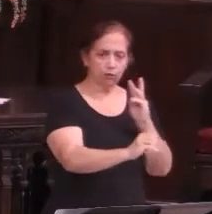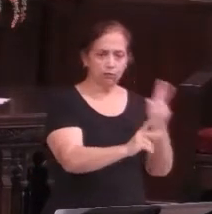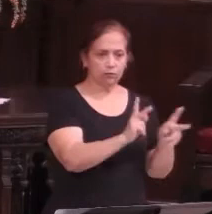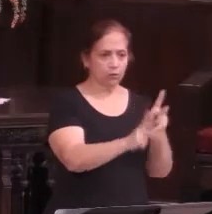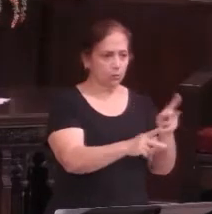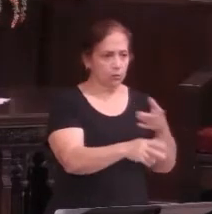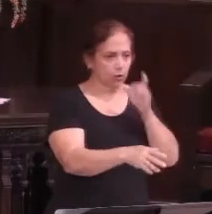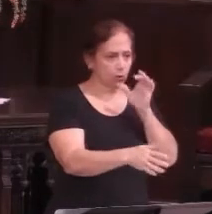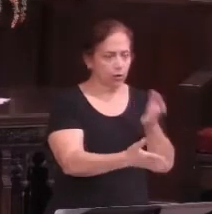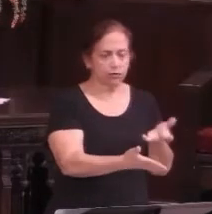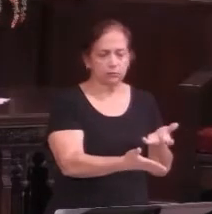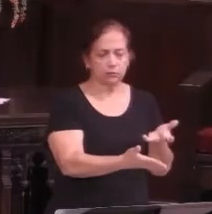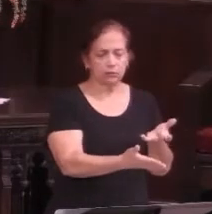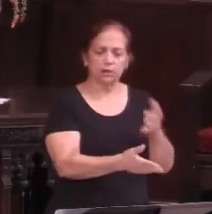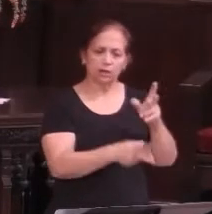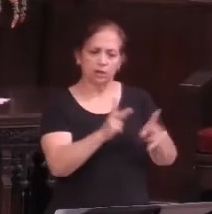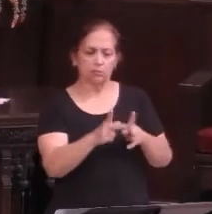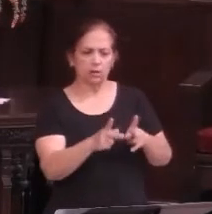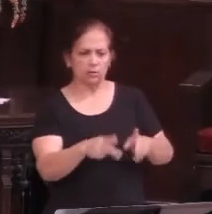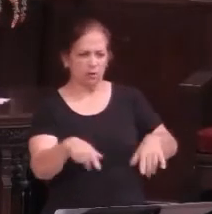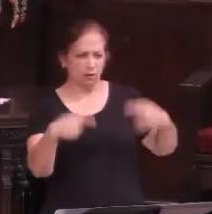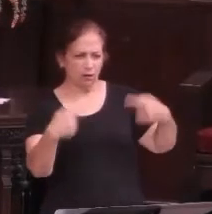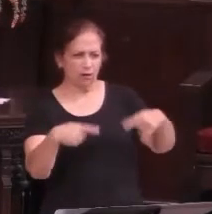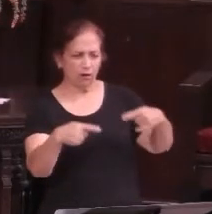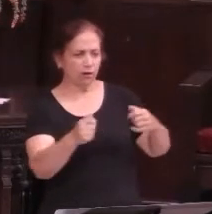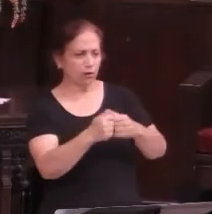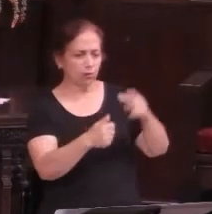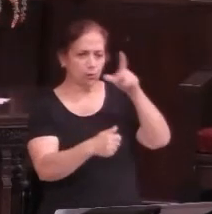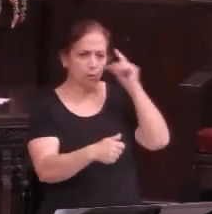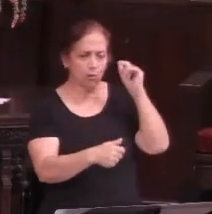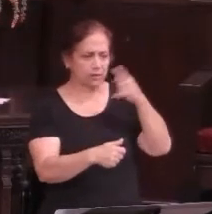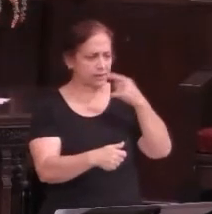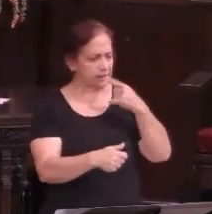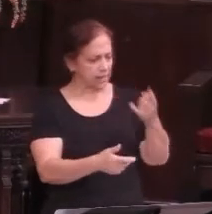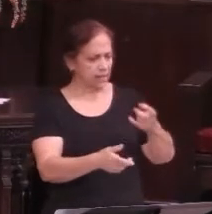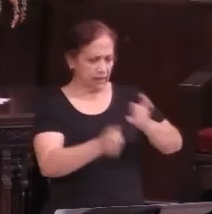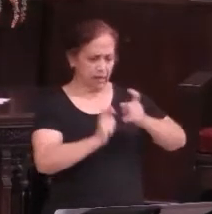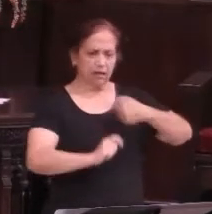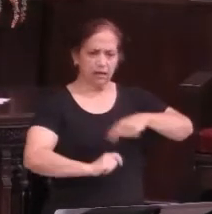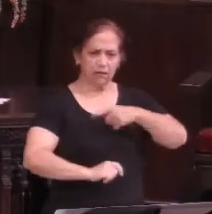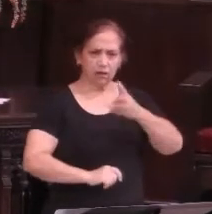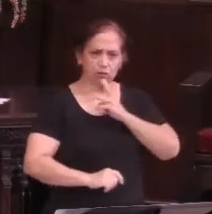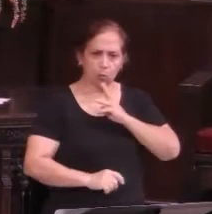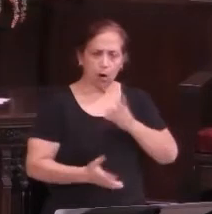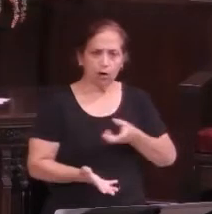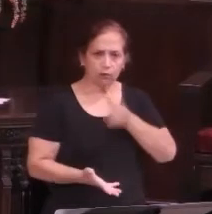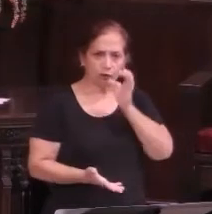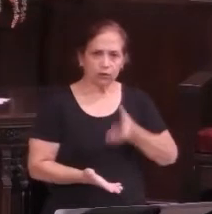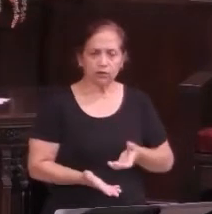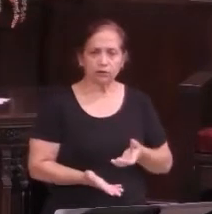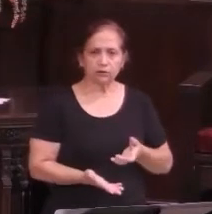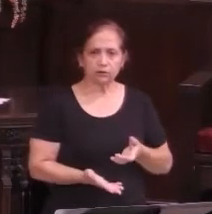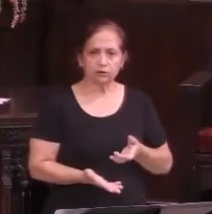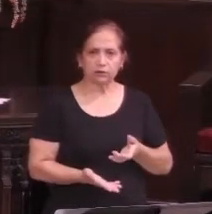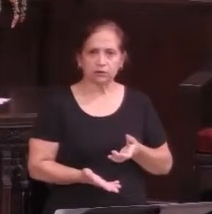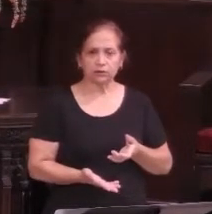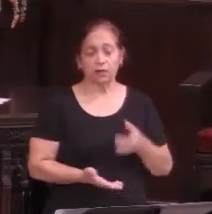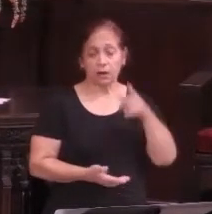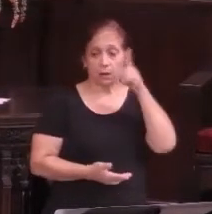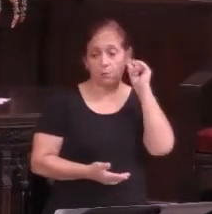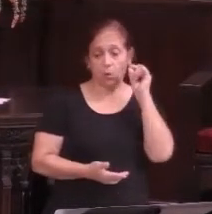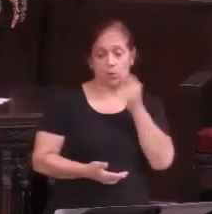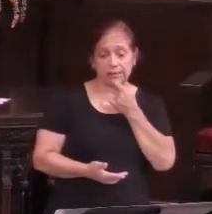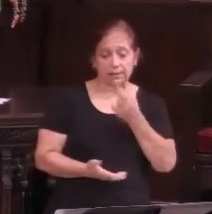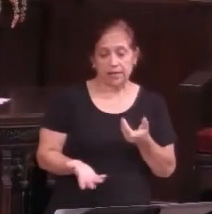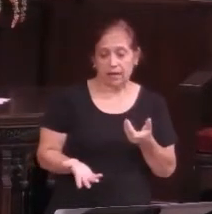drink. The people quarreled with Moses and said, "Give us water to drink." Moses said